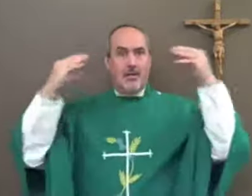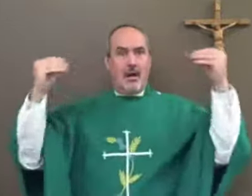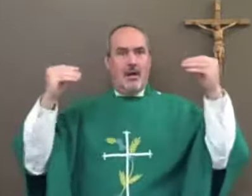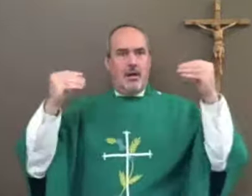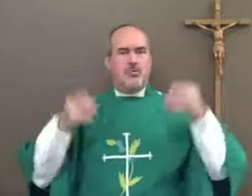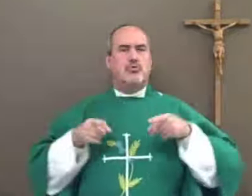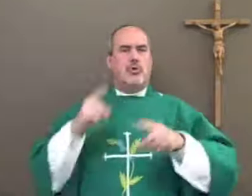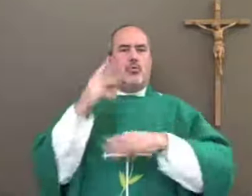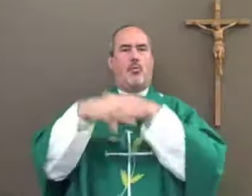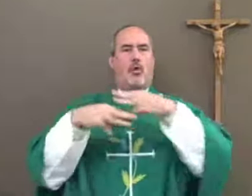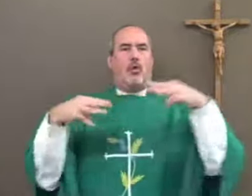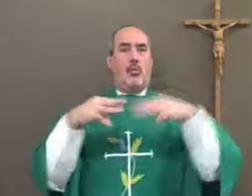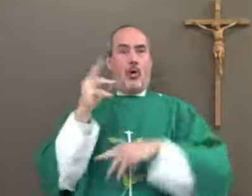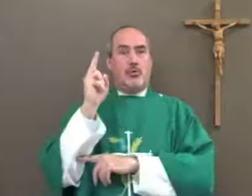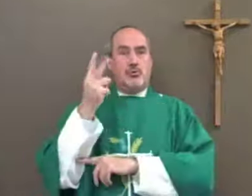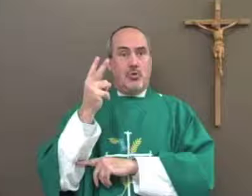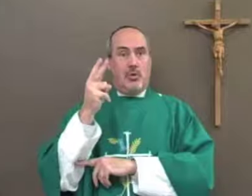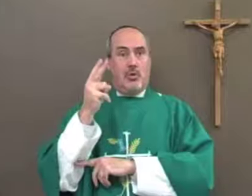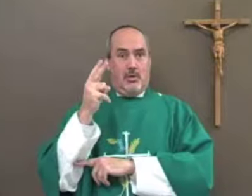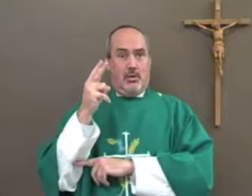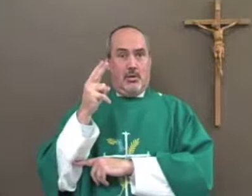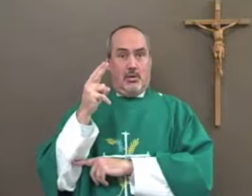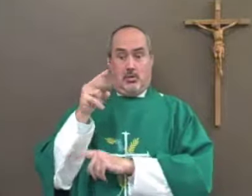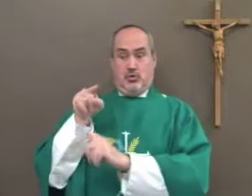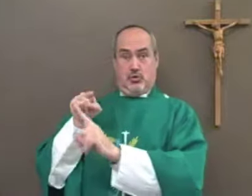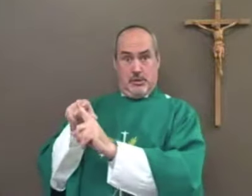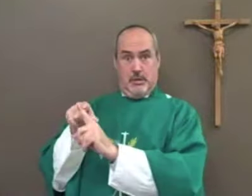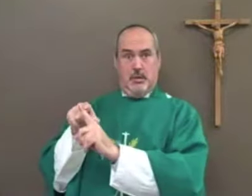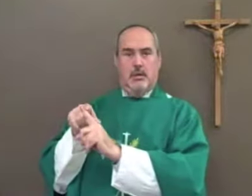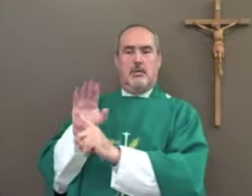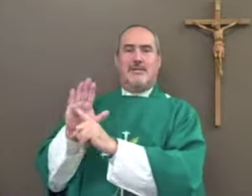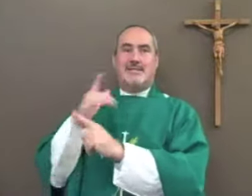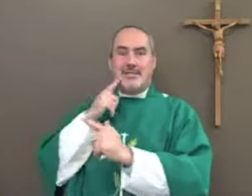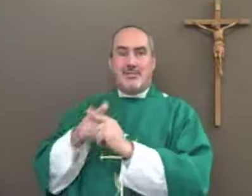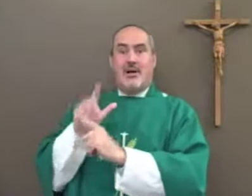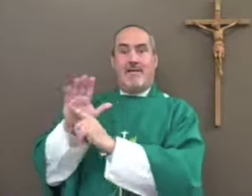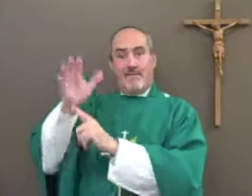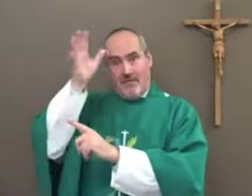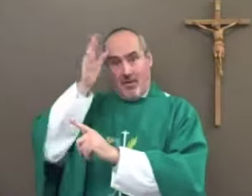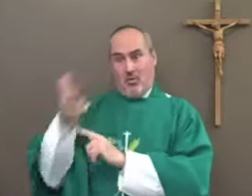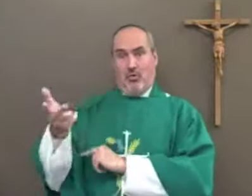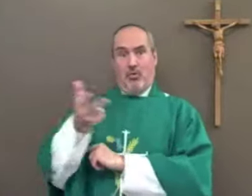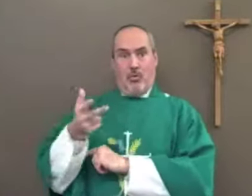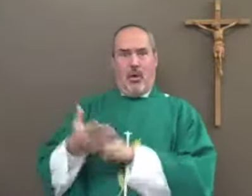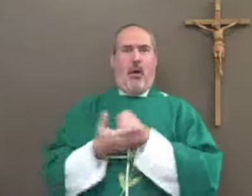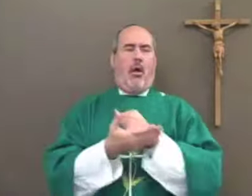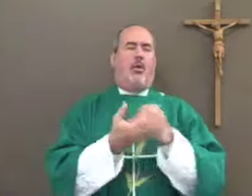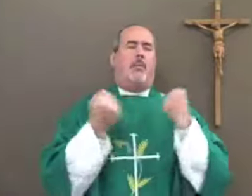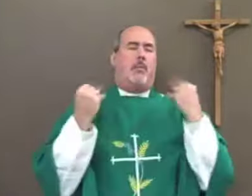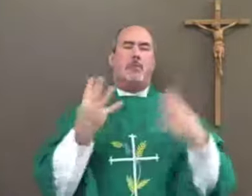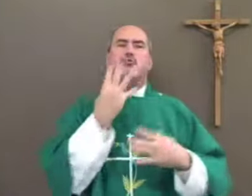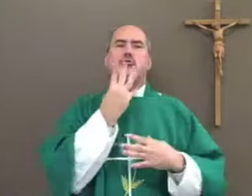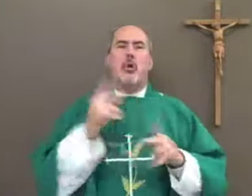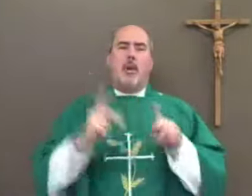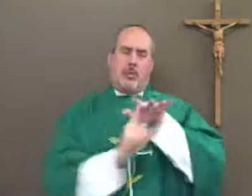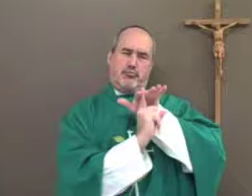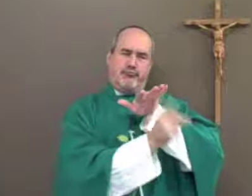a Dutch woman that lived during the time of World War II. She, her sister, and her father